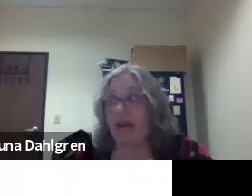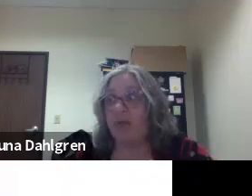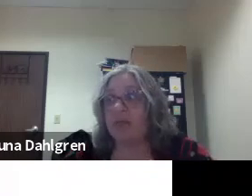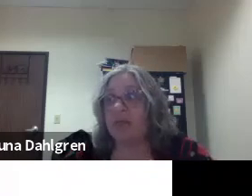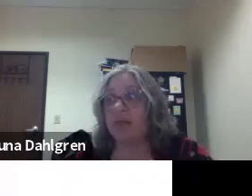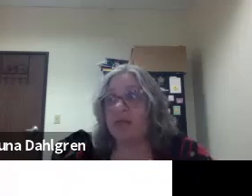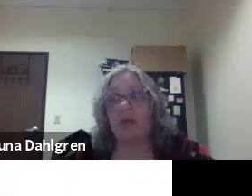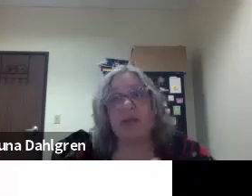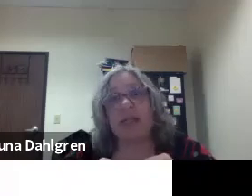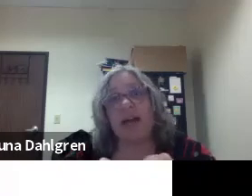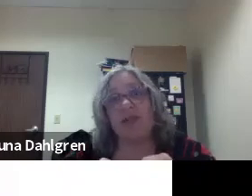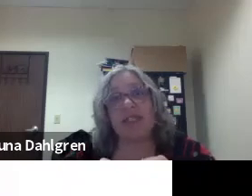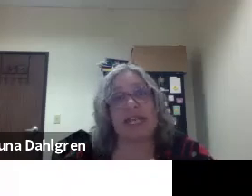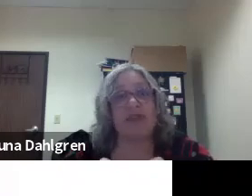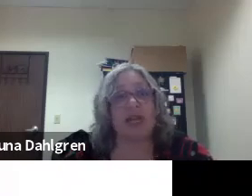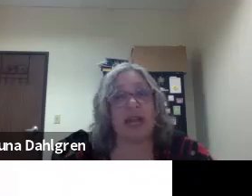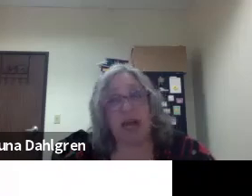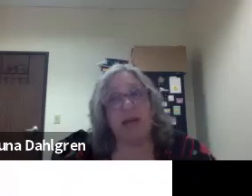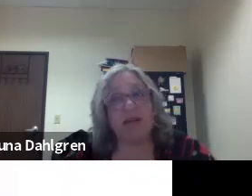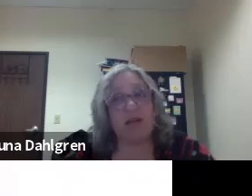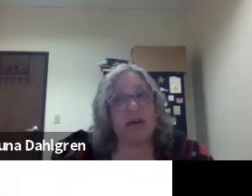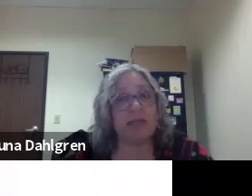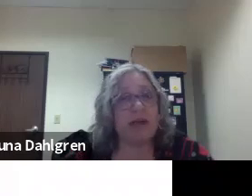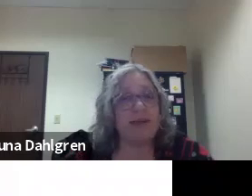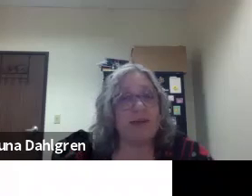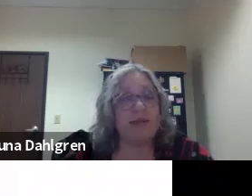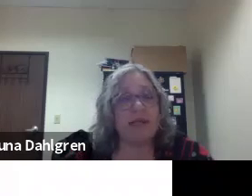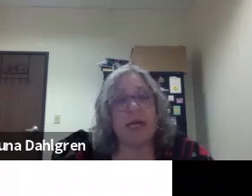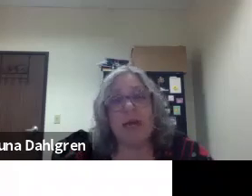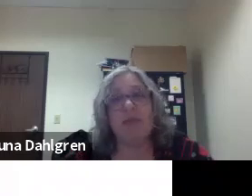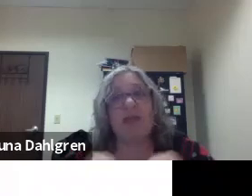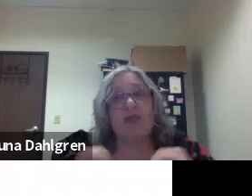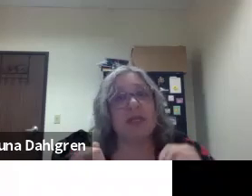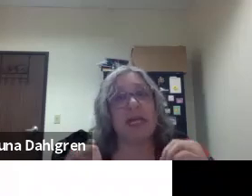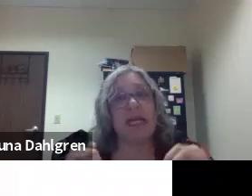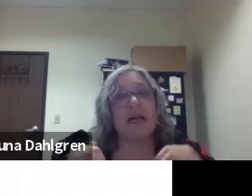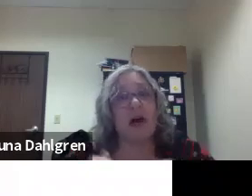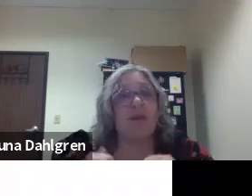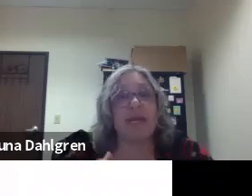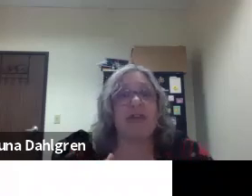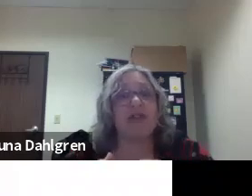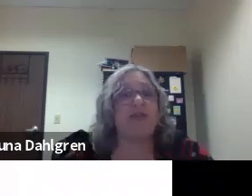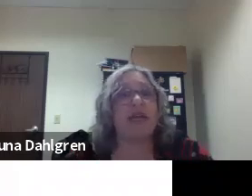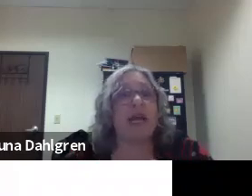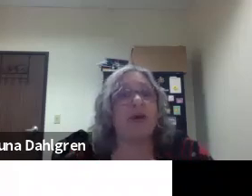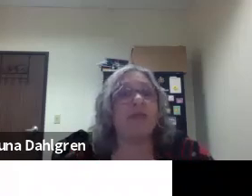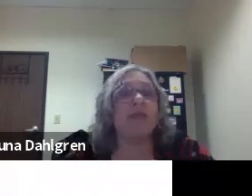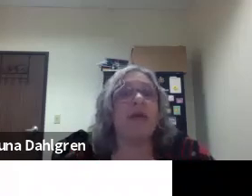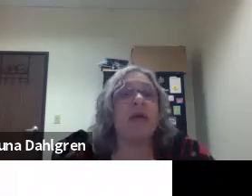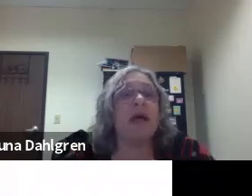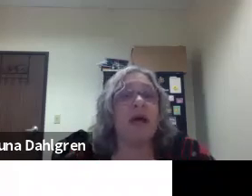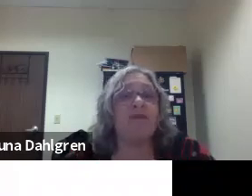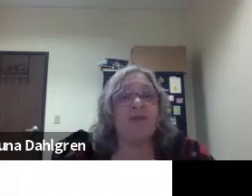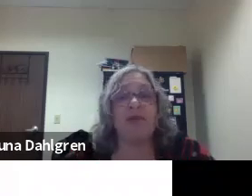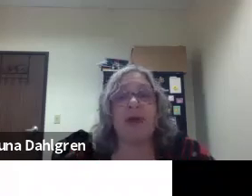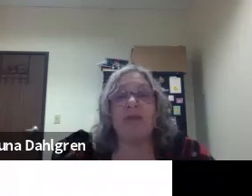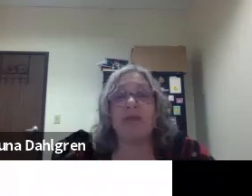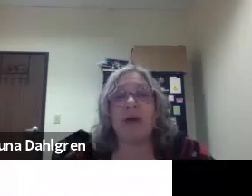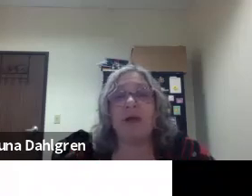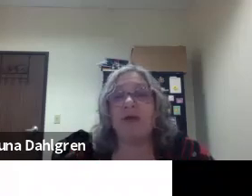of accounts. So it's not just each account at $2,000, but it's really any combination of accounts